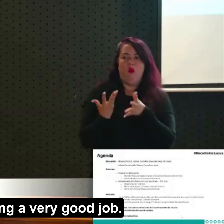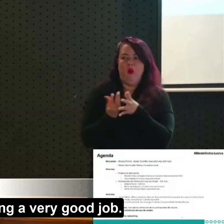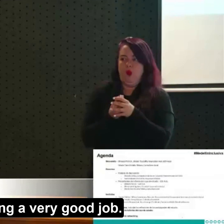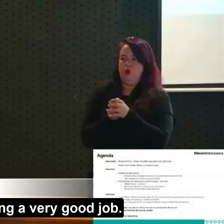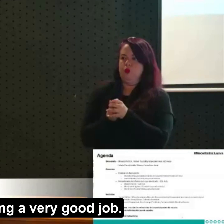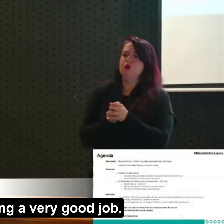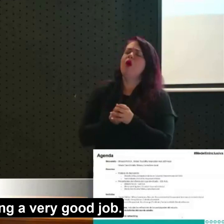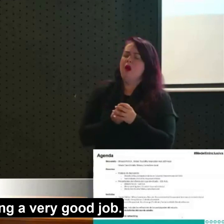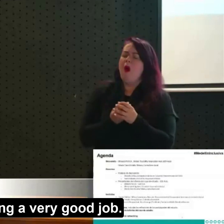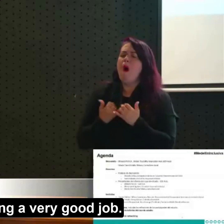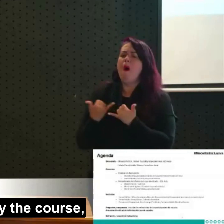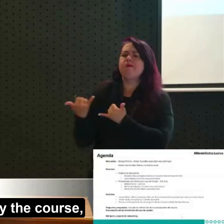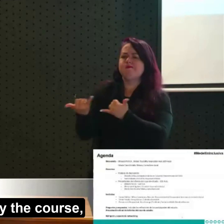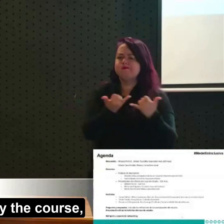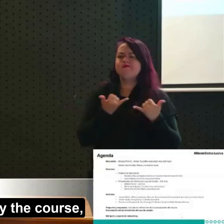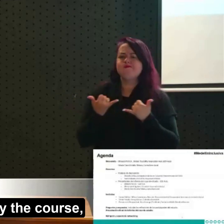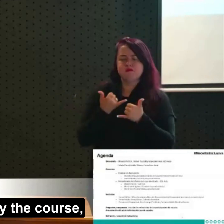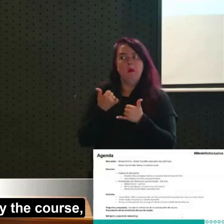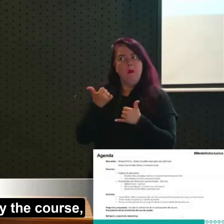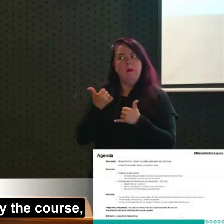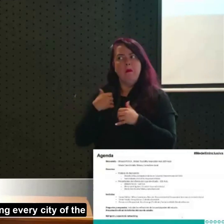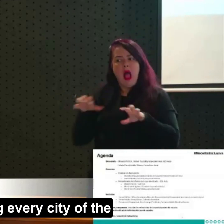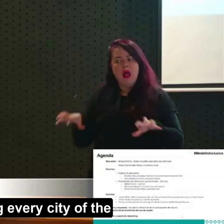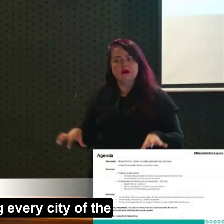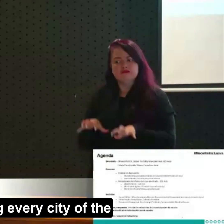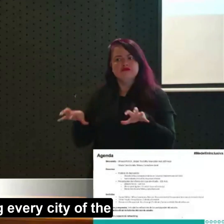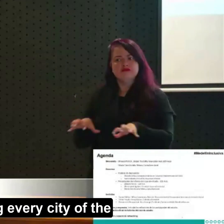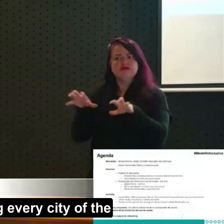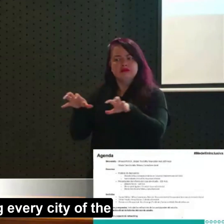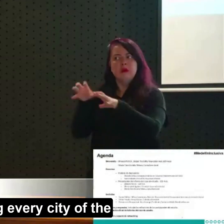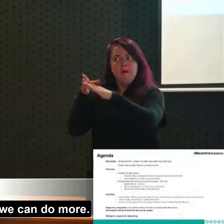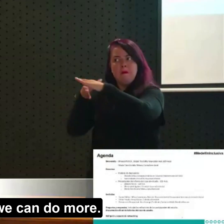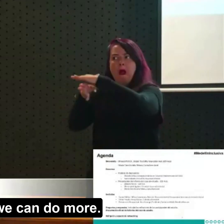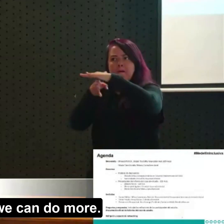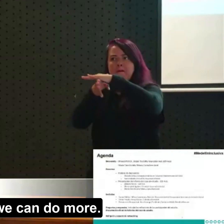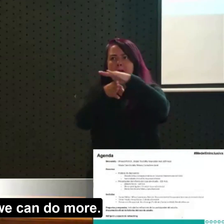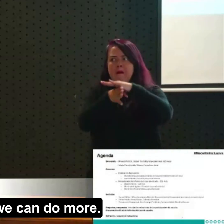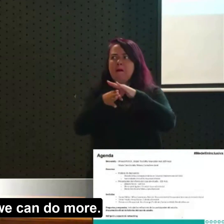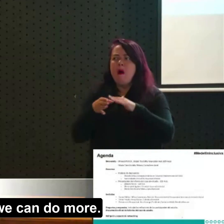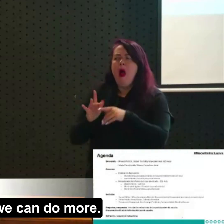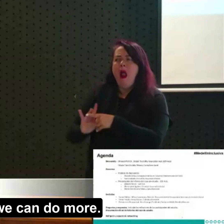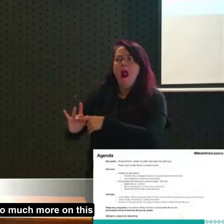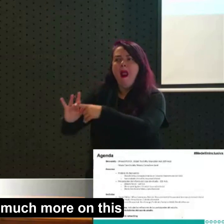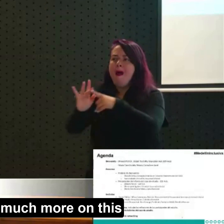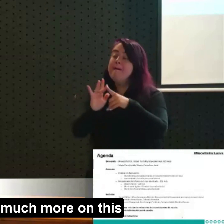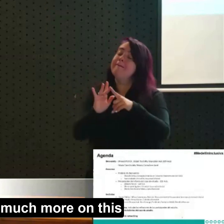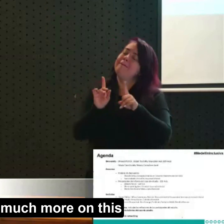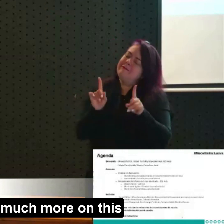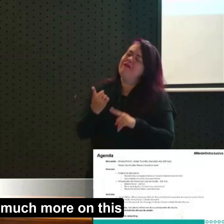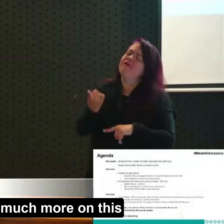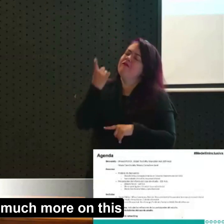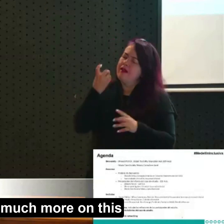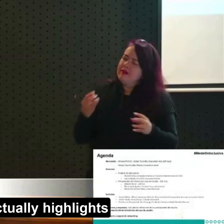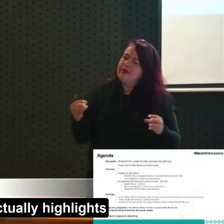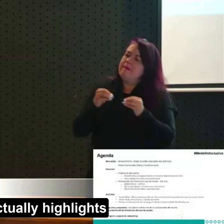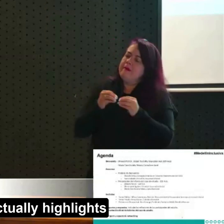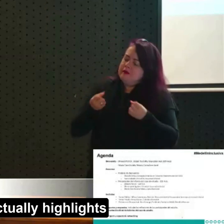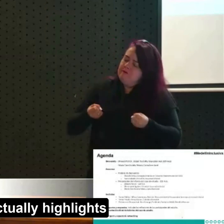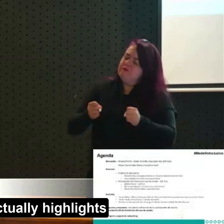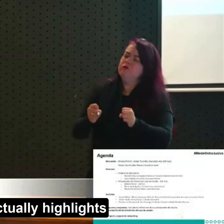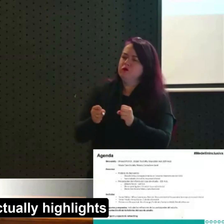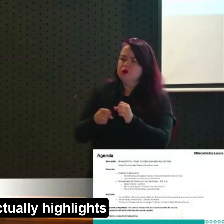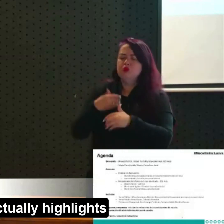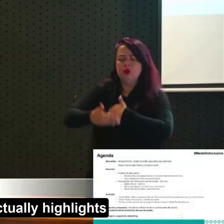doing a very good job, but of course, just like in every city of the world, we can do more. We can do much more. And this